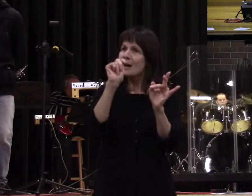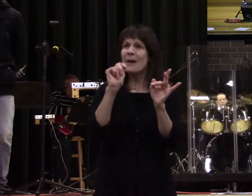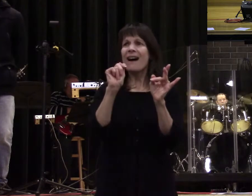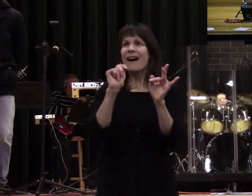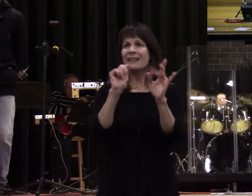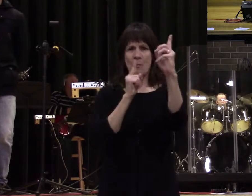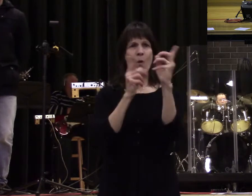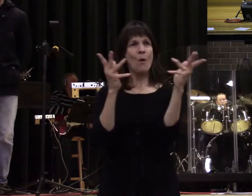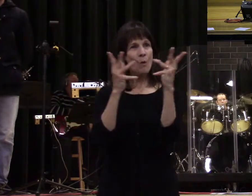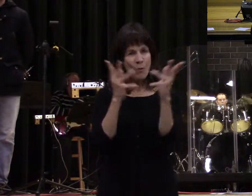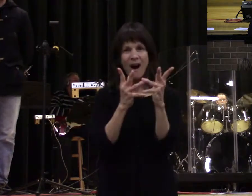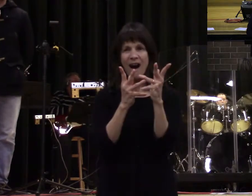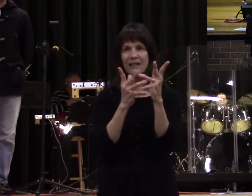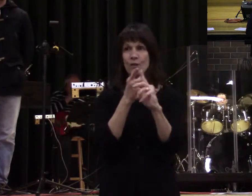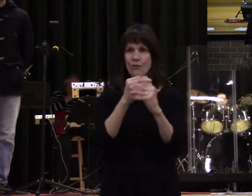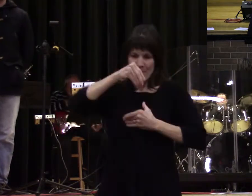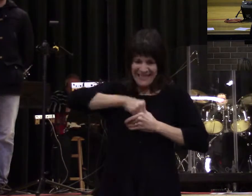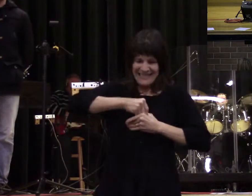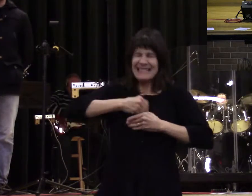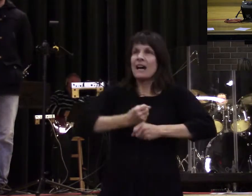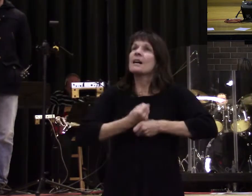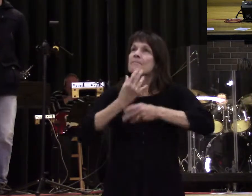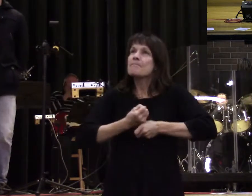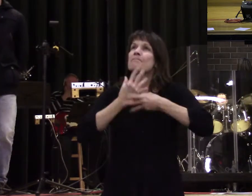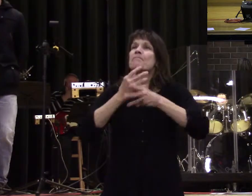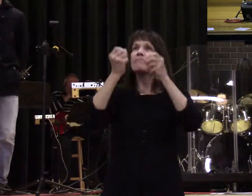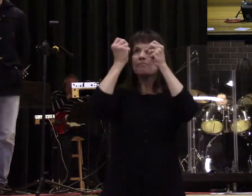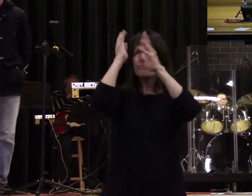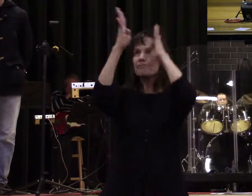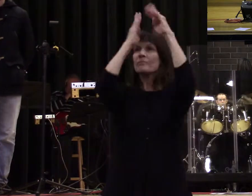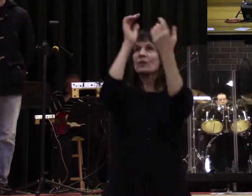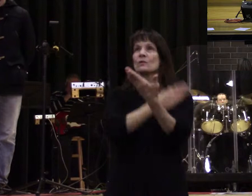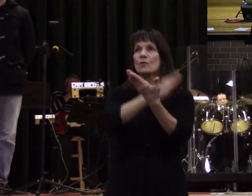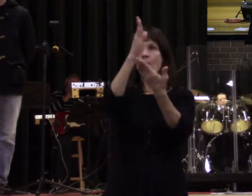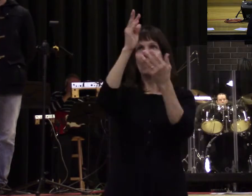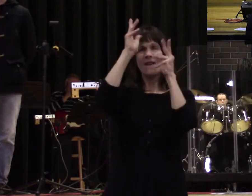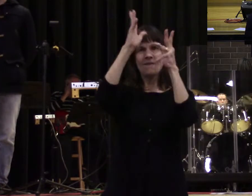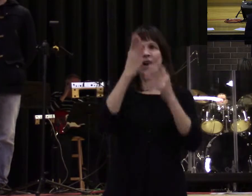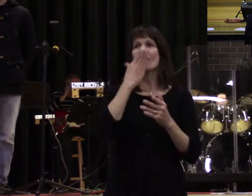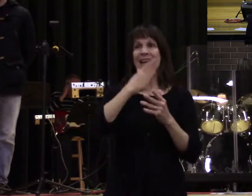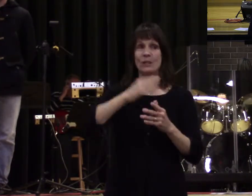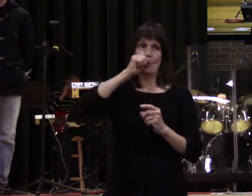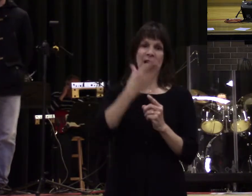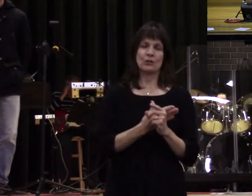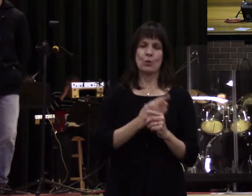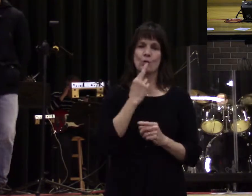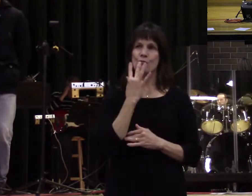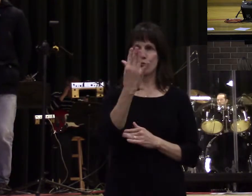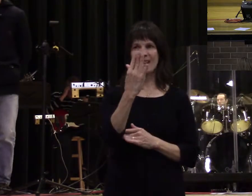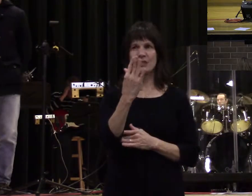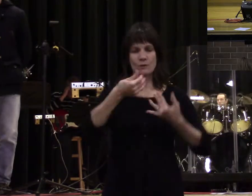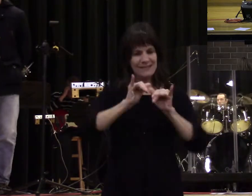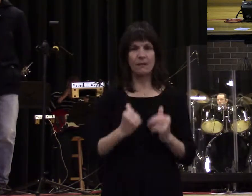God. Hallelujah. Lord, I thank you, God, that my daughter's alive and thriving. And Lord, I just thank you for your goodness. Make